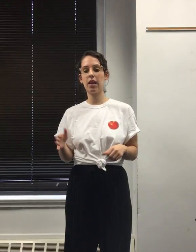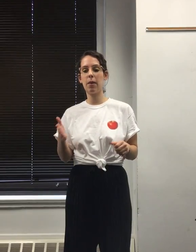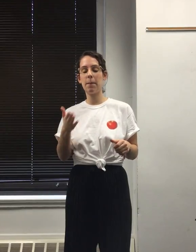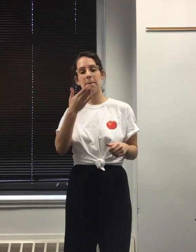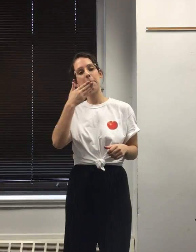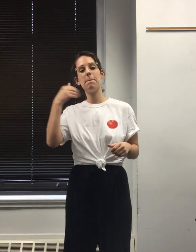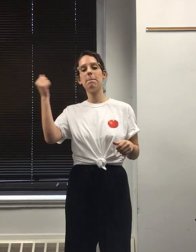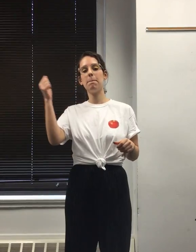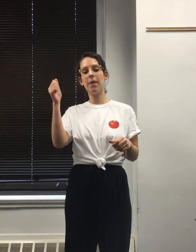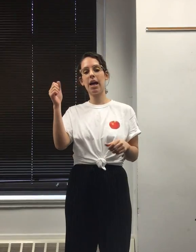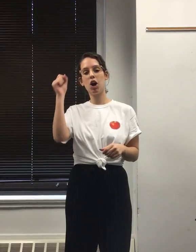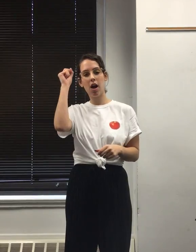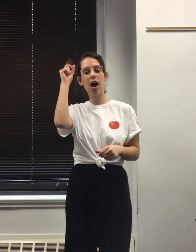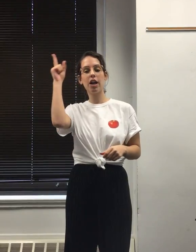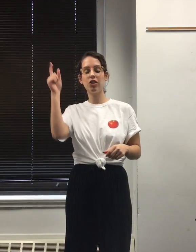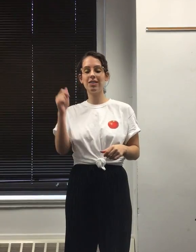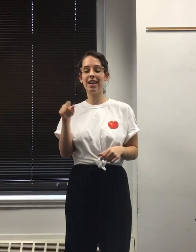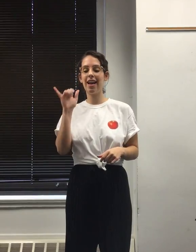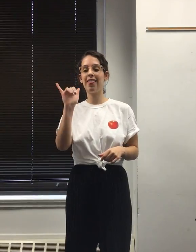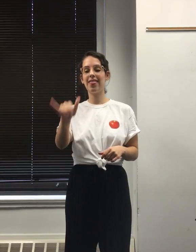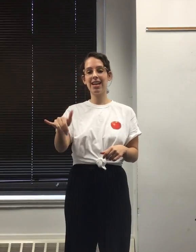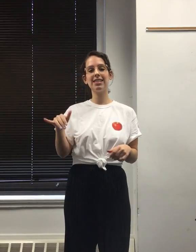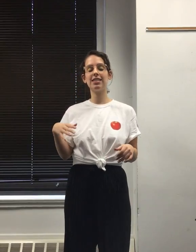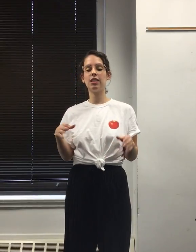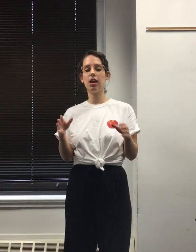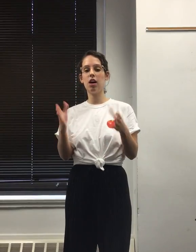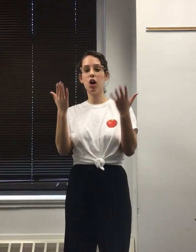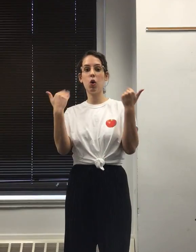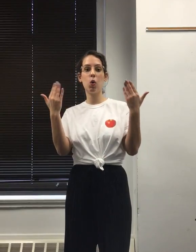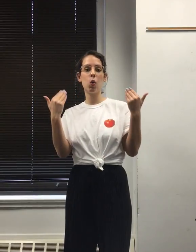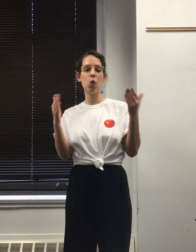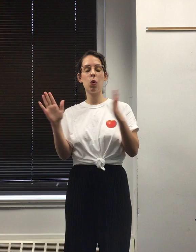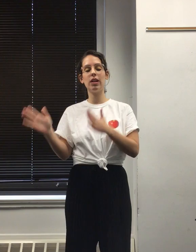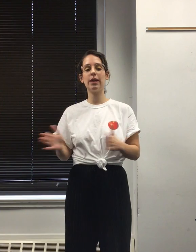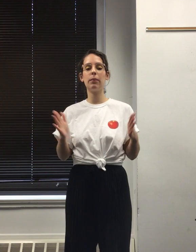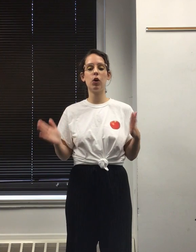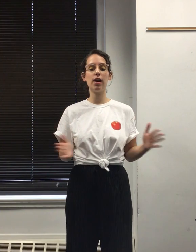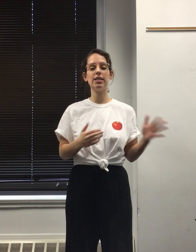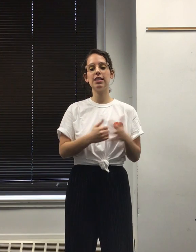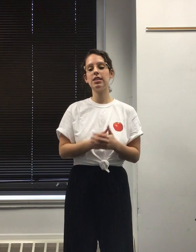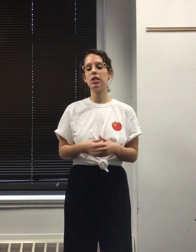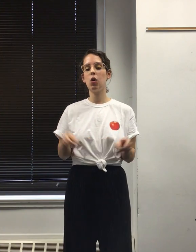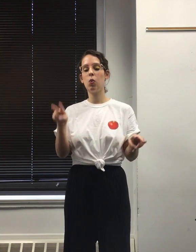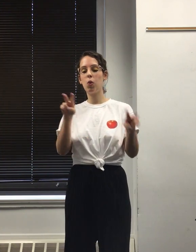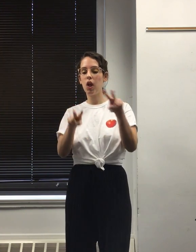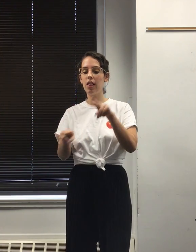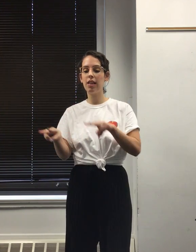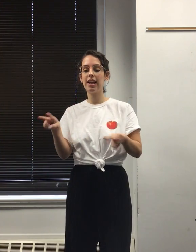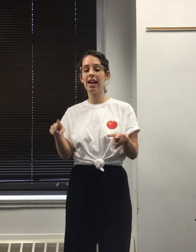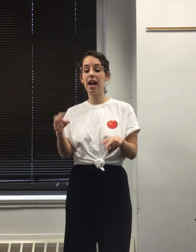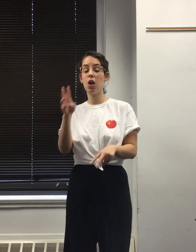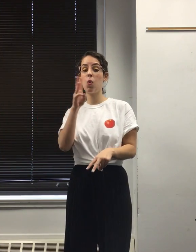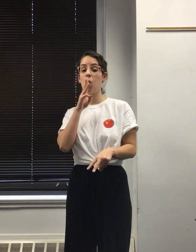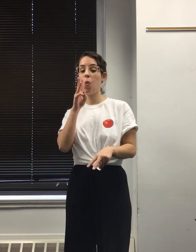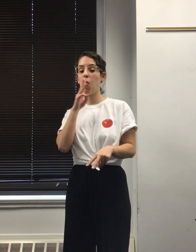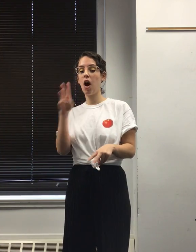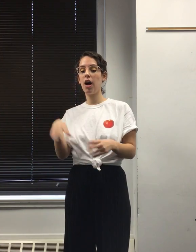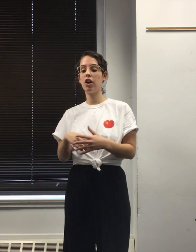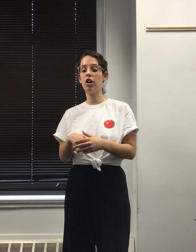process. And what you're looking at basically is taking water from its liquid phase and putting it to its